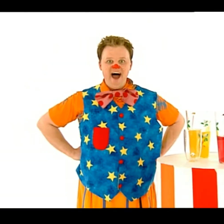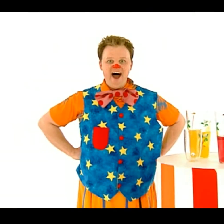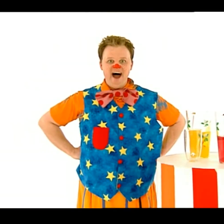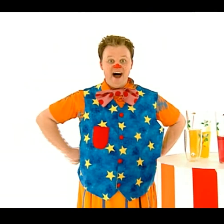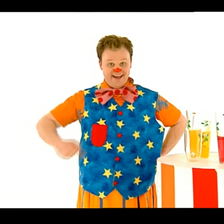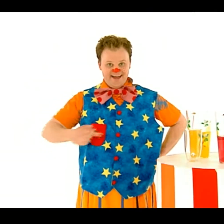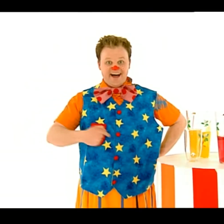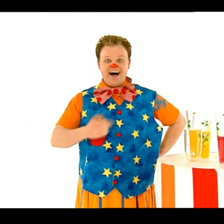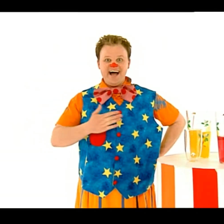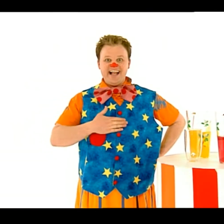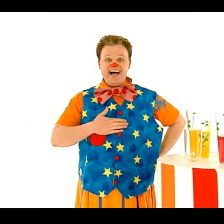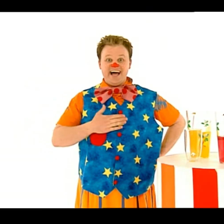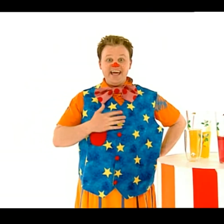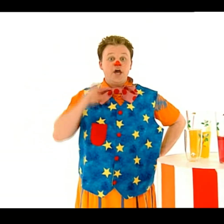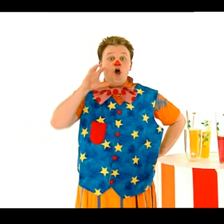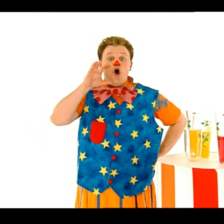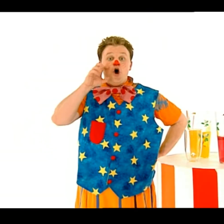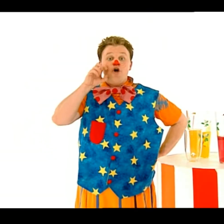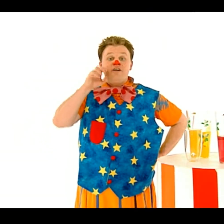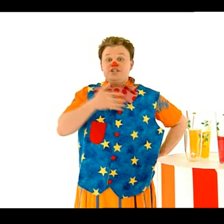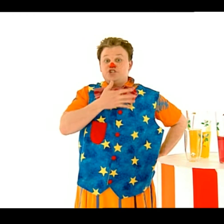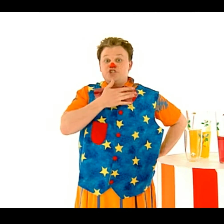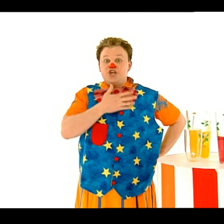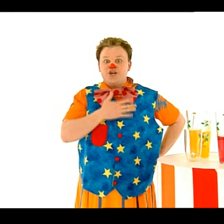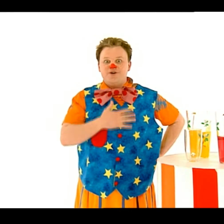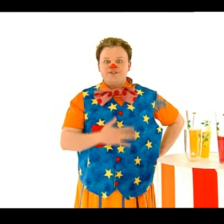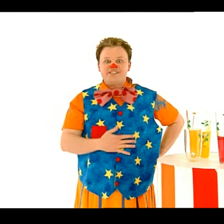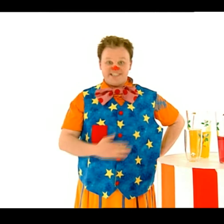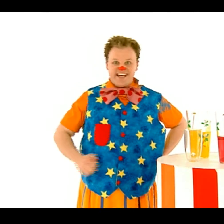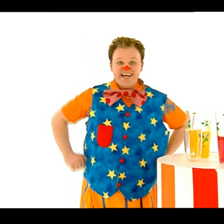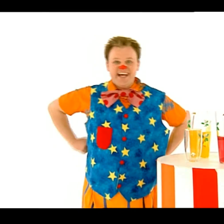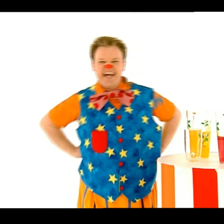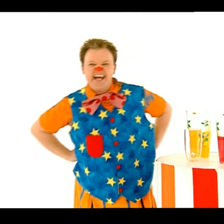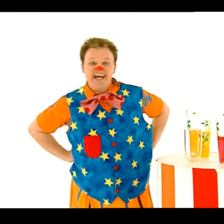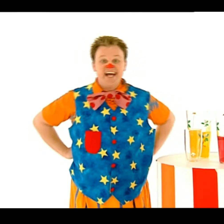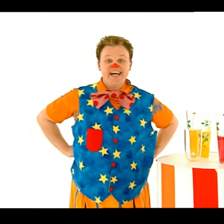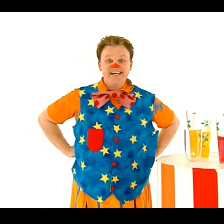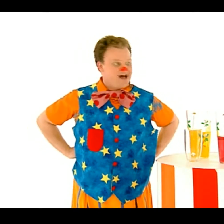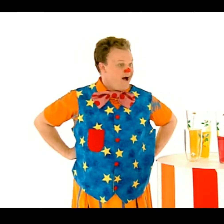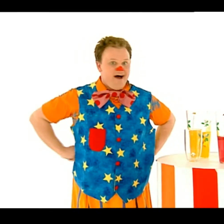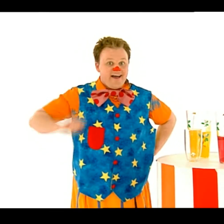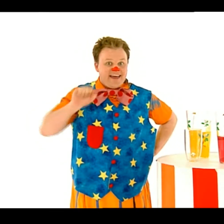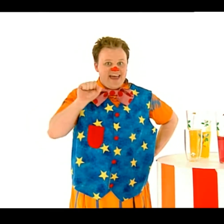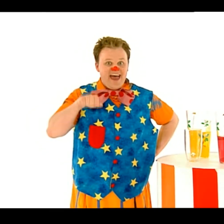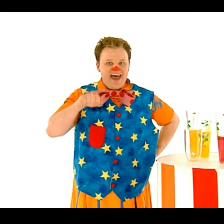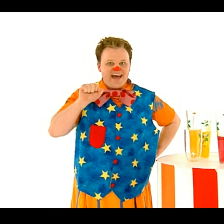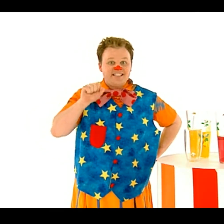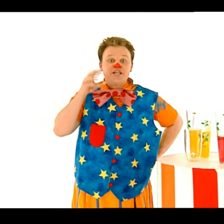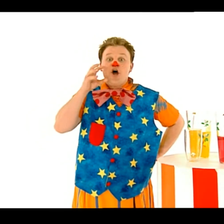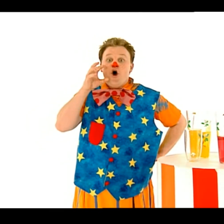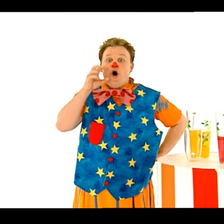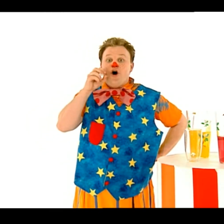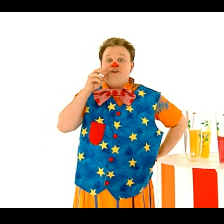Ah, I like orange juice. Orange juice? Yes,